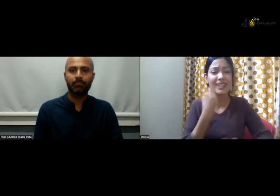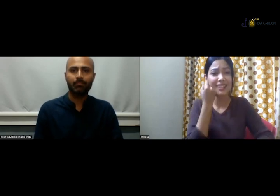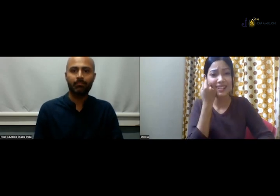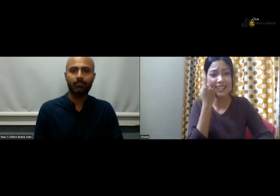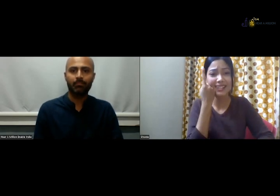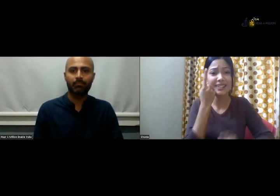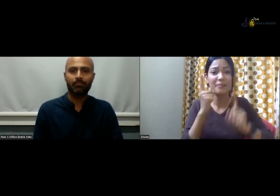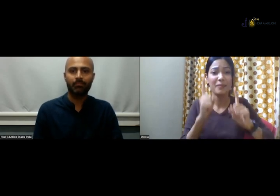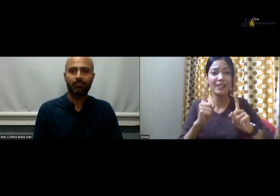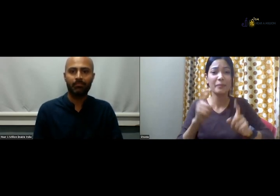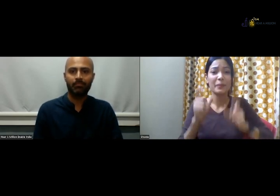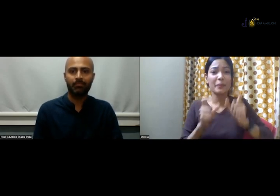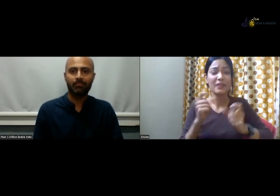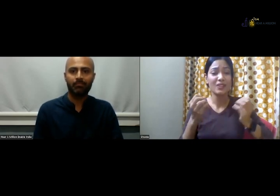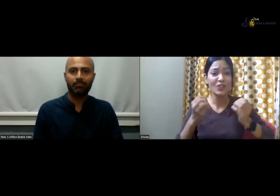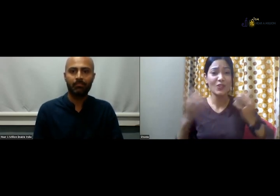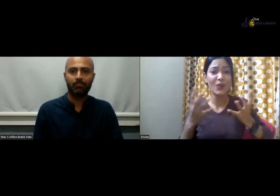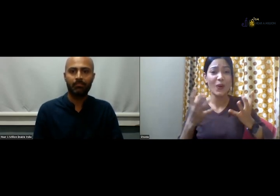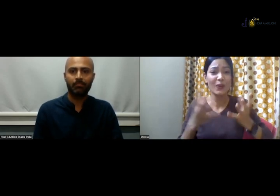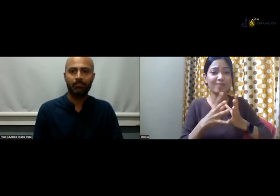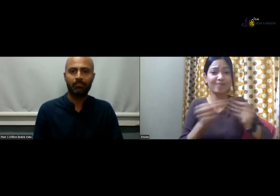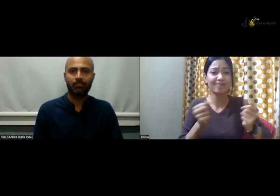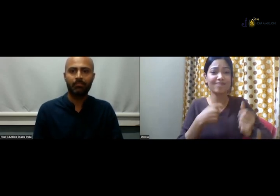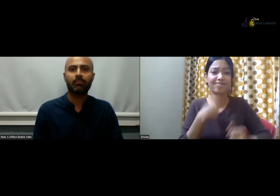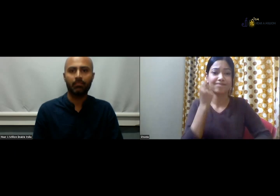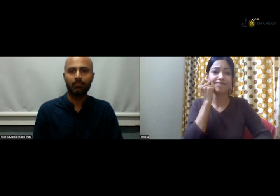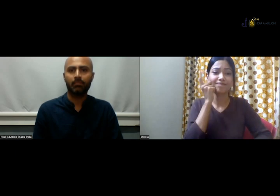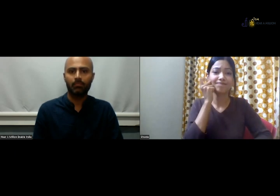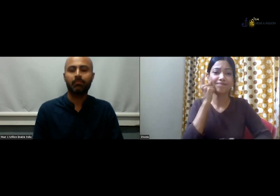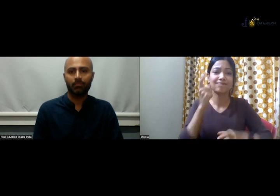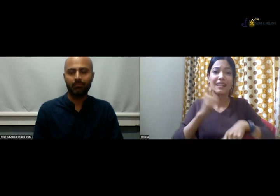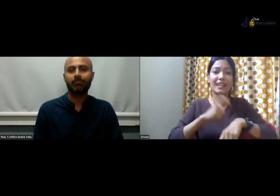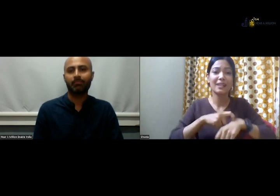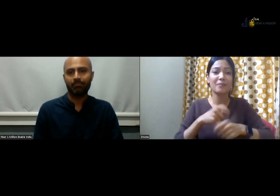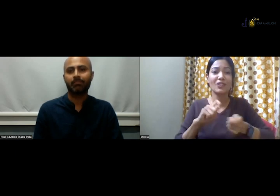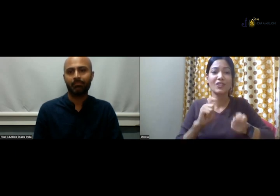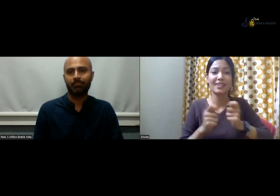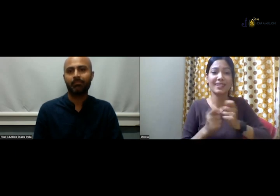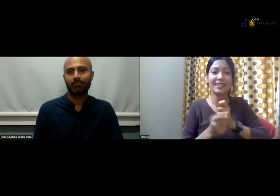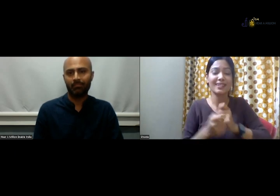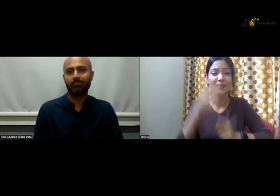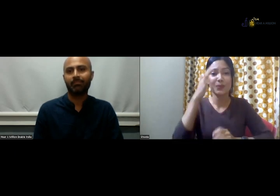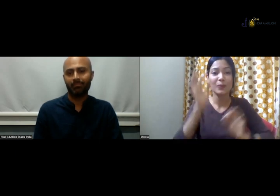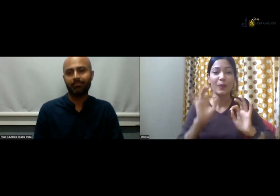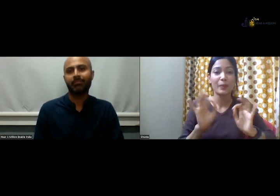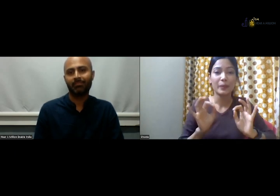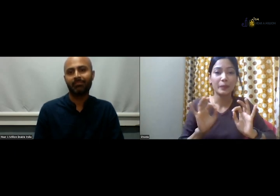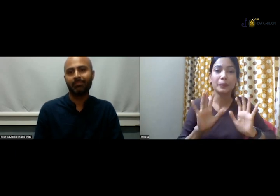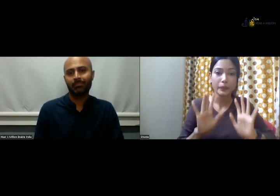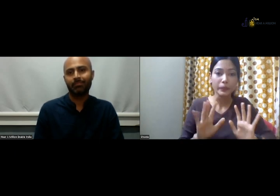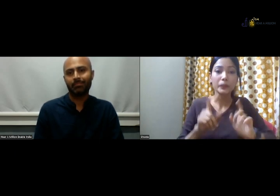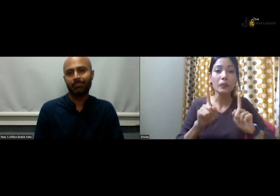us, but yes, we all can do, and,